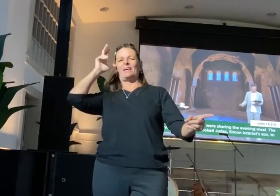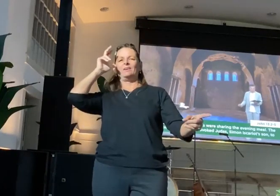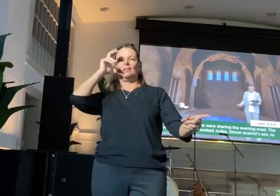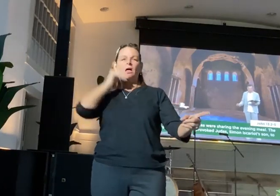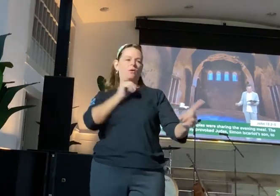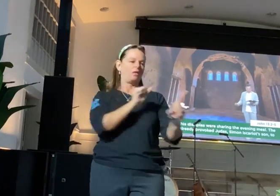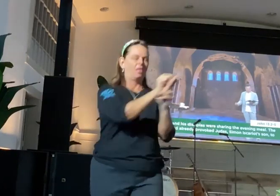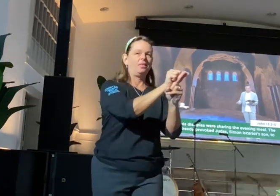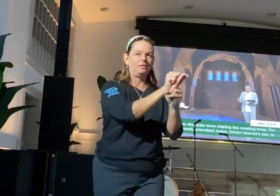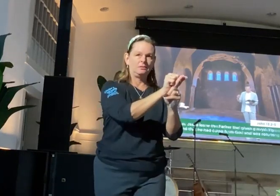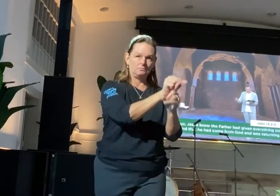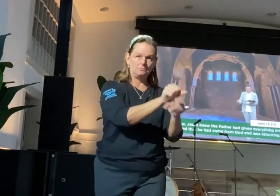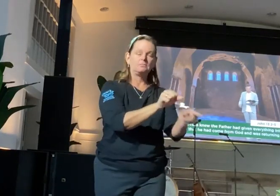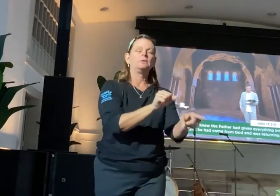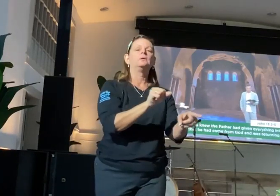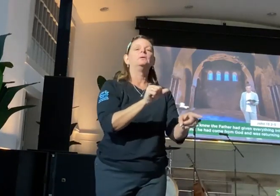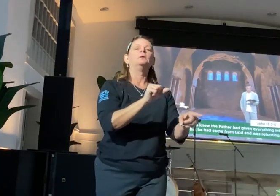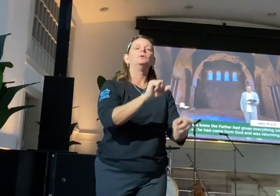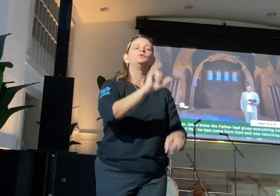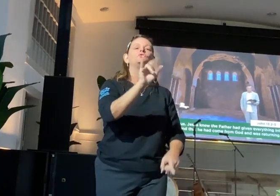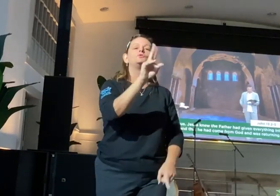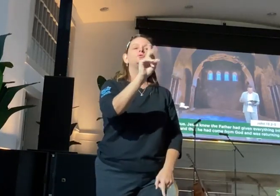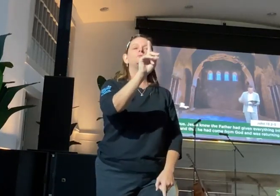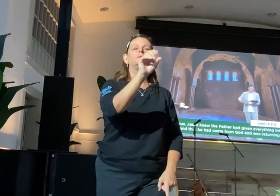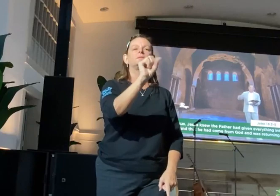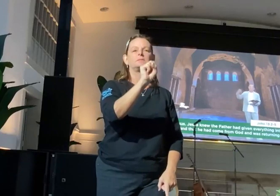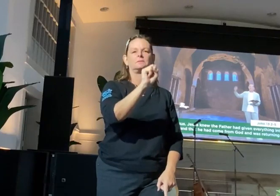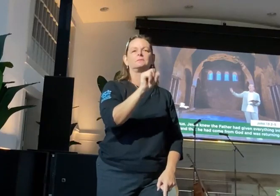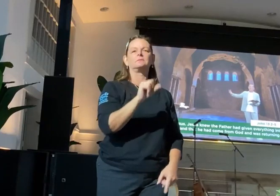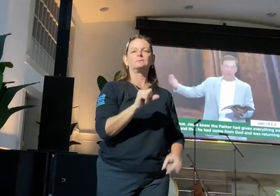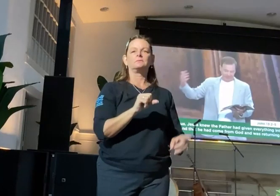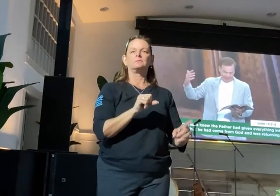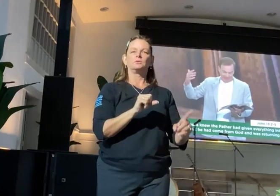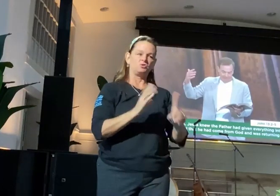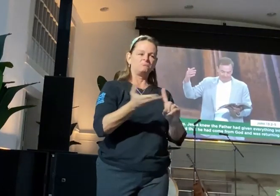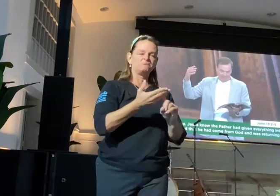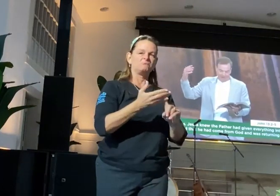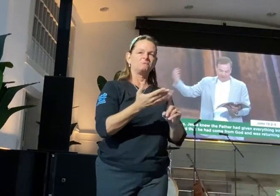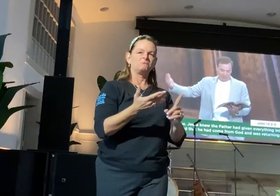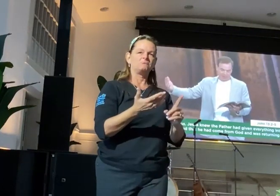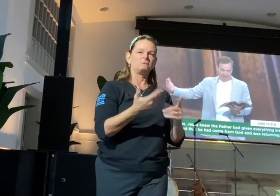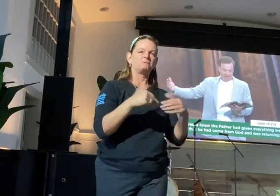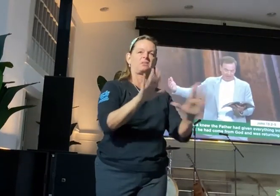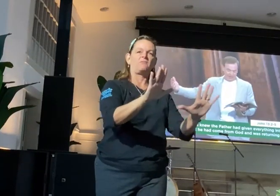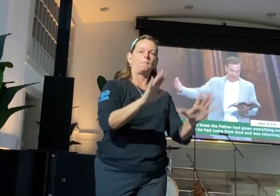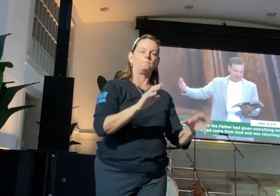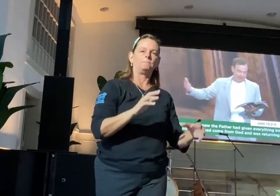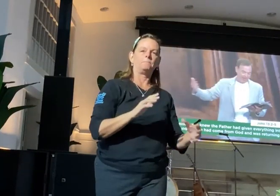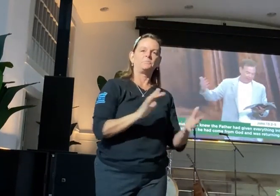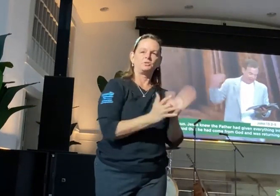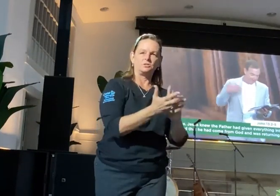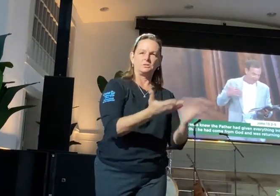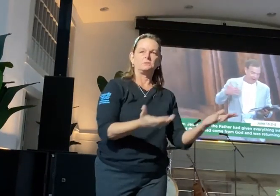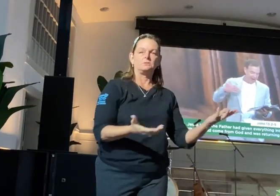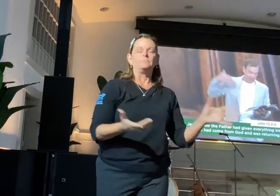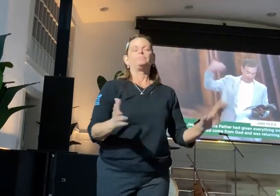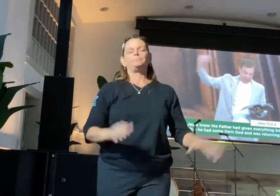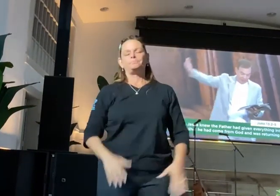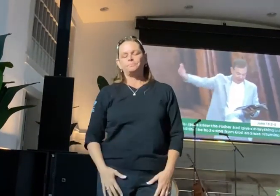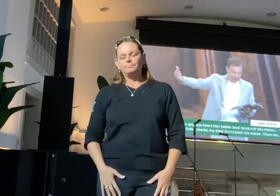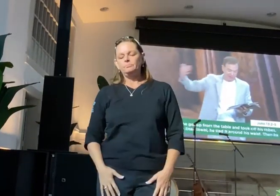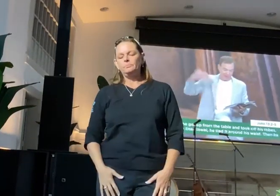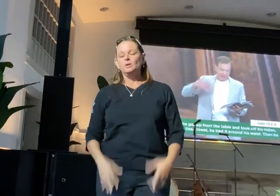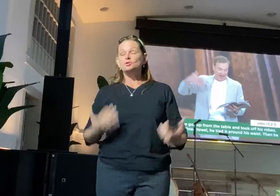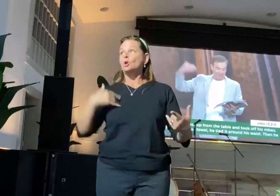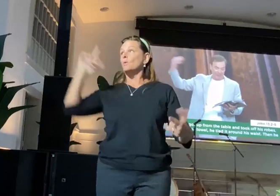Judas, Simon Iscariot's son, to betray Jesus. Jesus knew the Father had given everything into his hands and that he had come from God